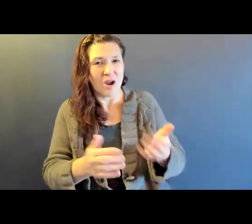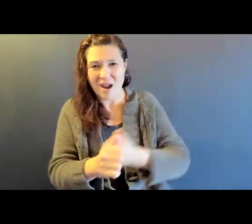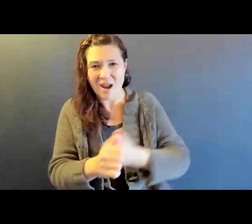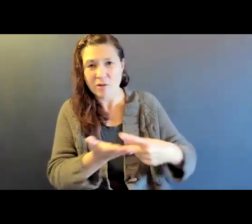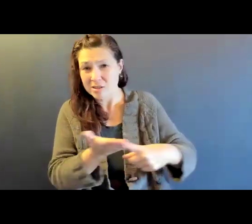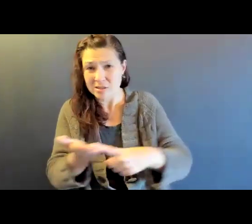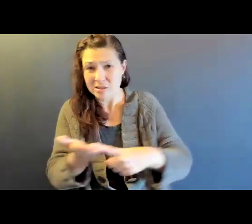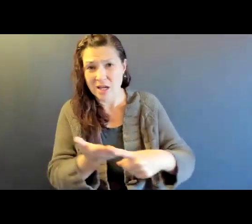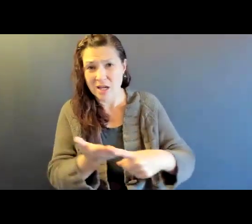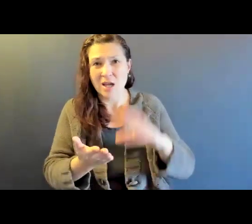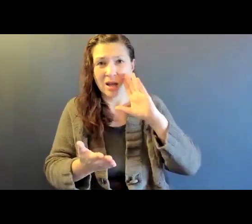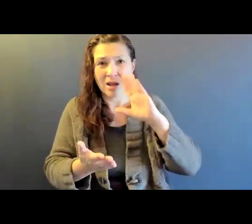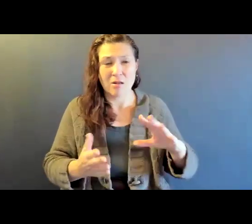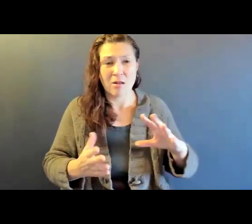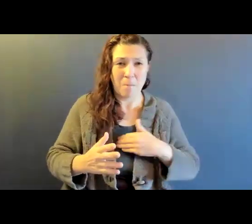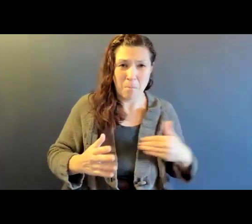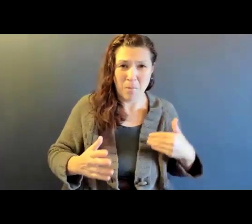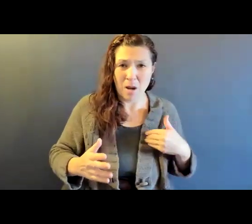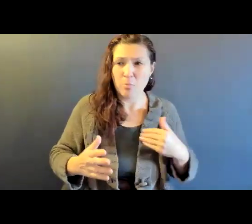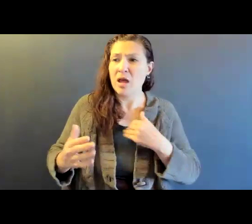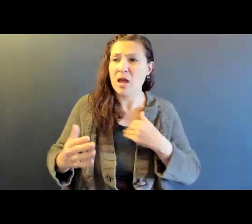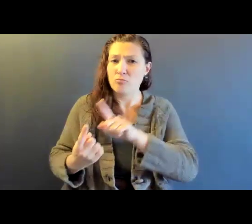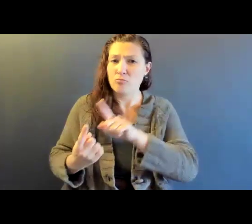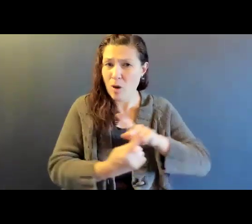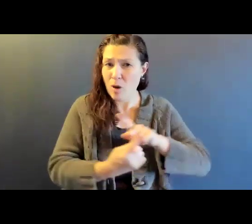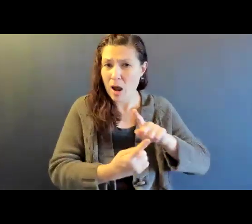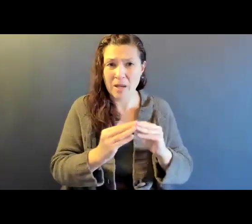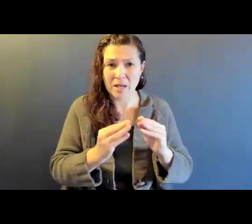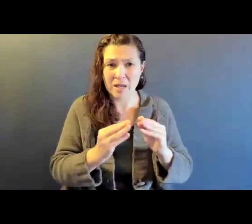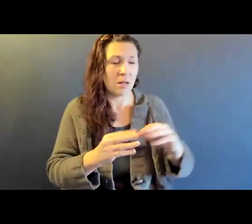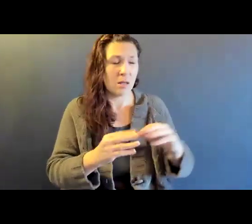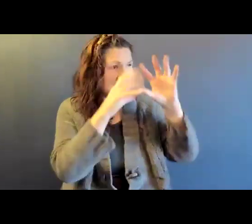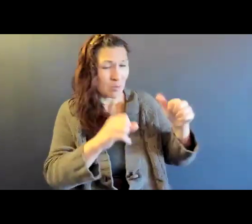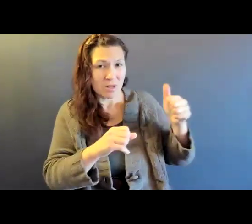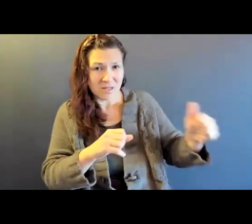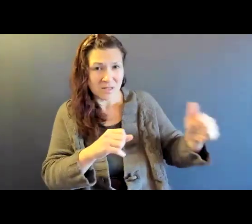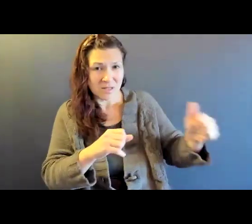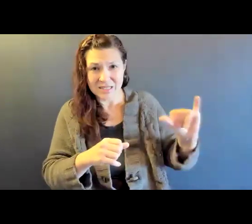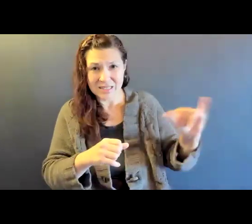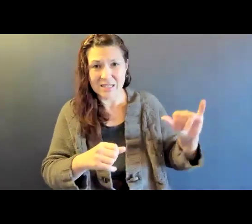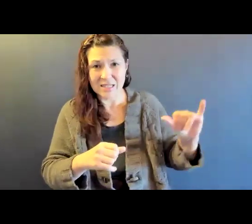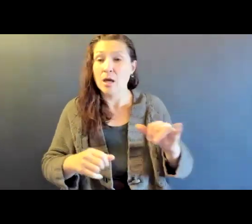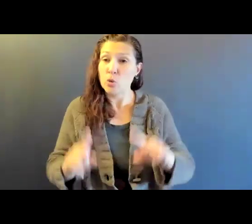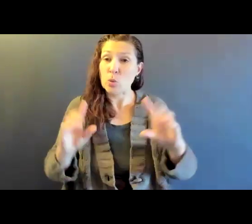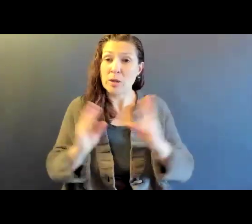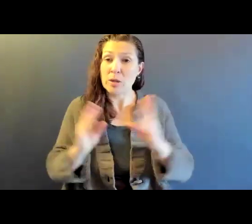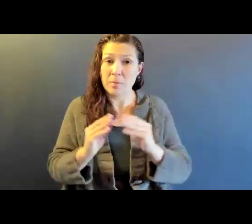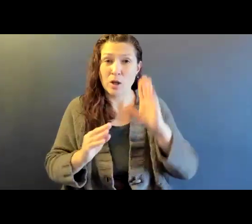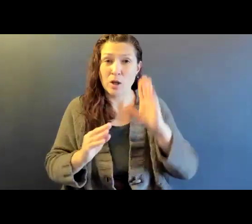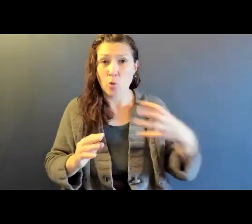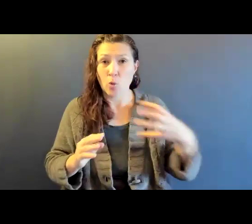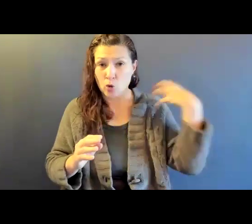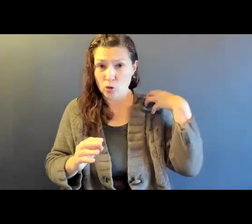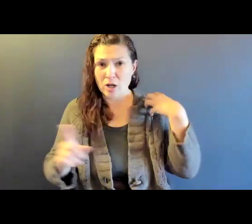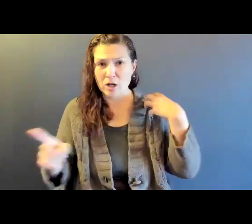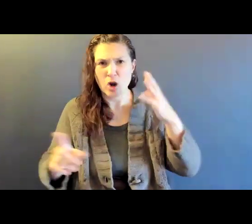members and our one-on-one meetings with her, and the superintendent can certainly attest to, there are times when we're in small meetings and Chair Robinson